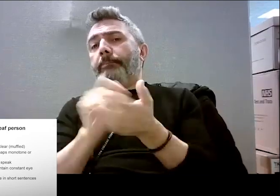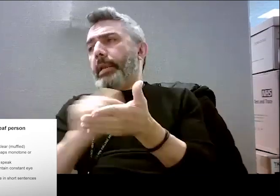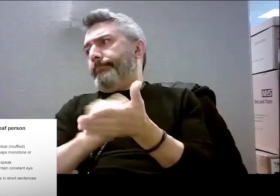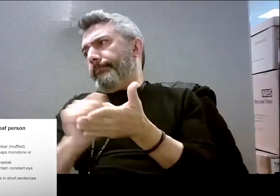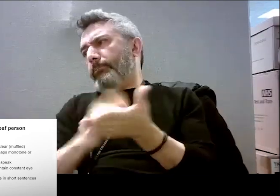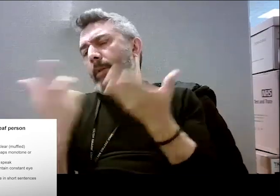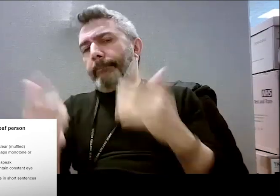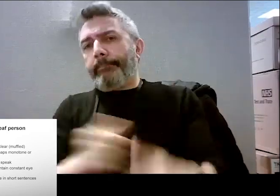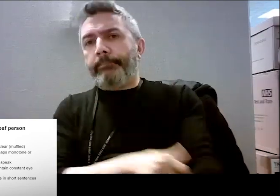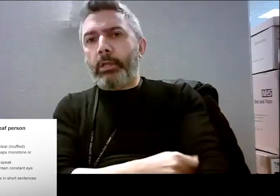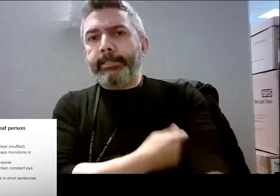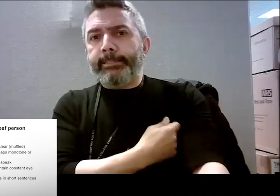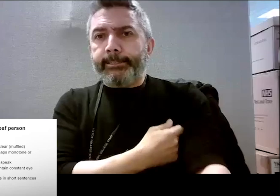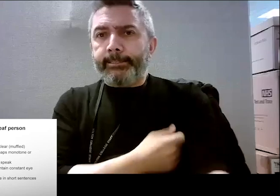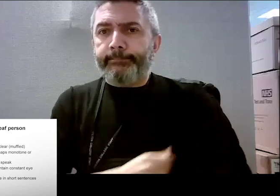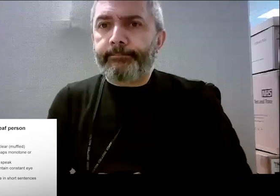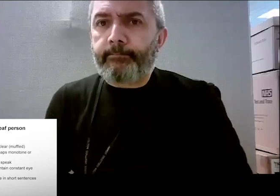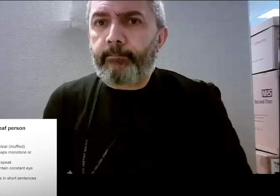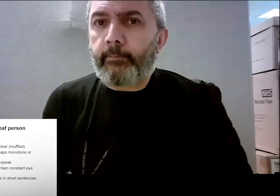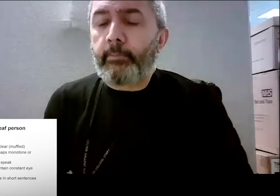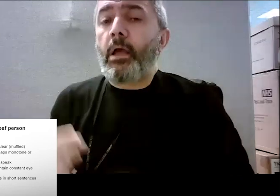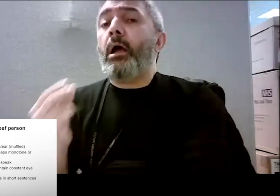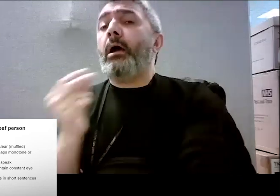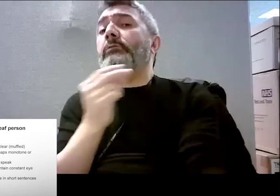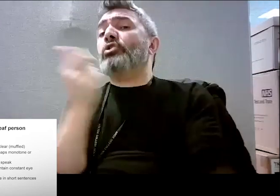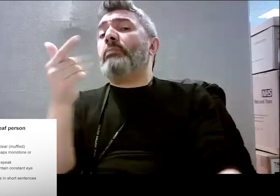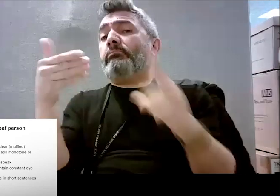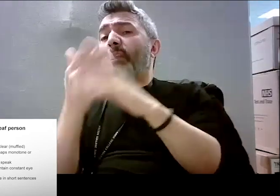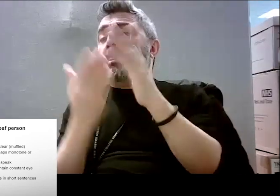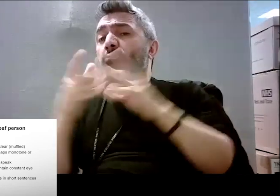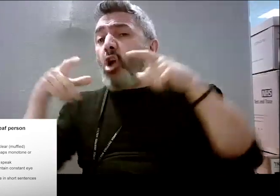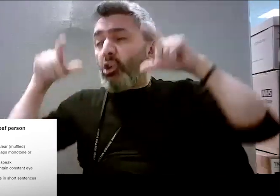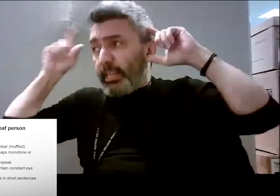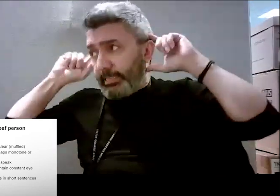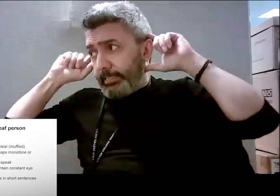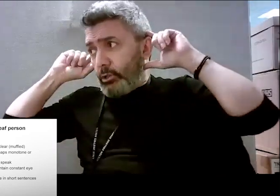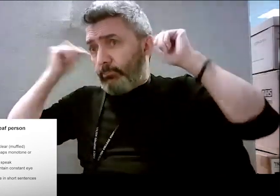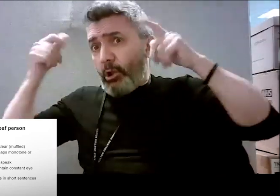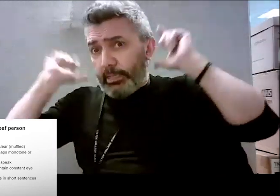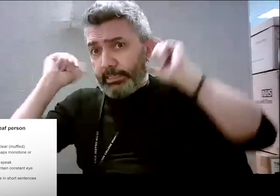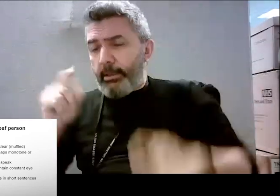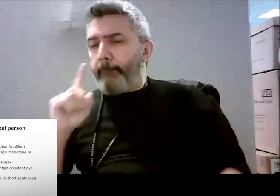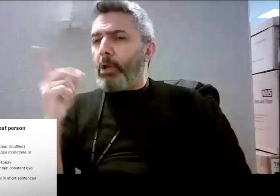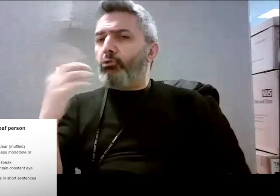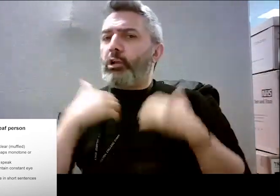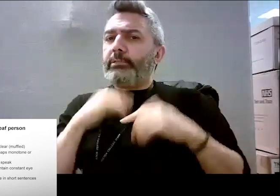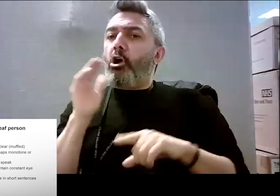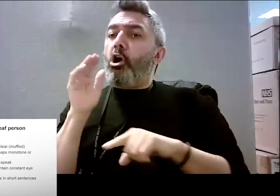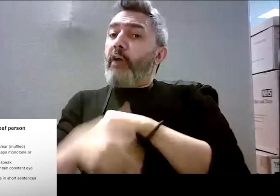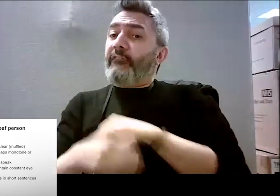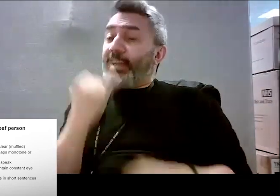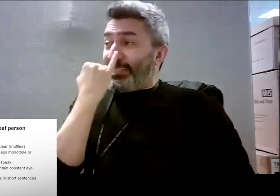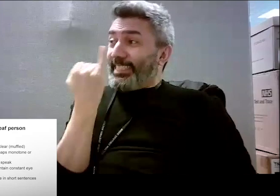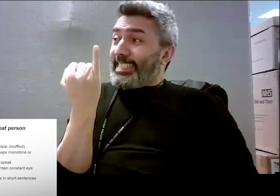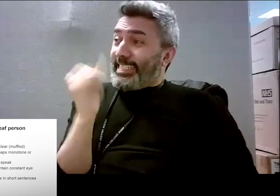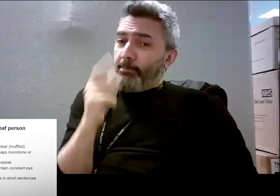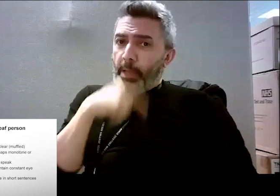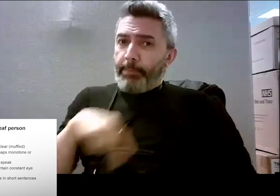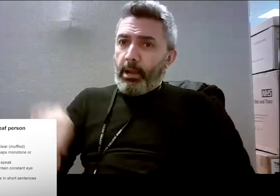normally apologize. I might ask for a piece of paper so people can write things down. You may recognize somebody